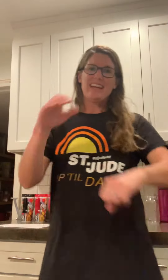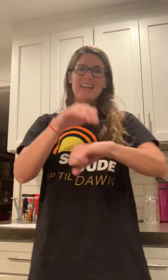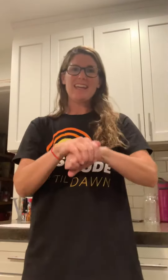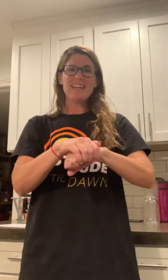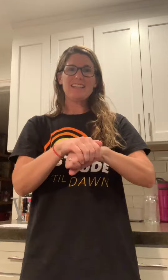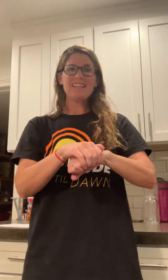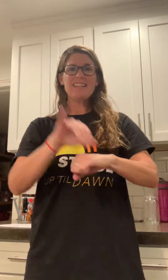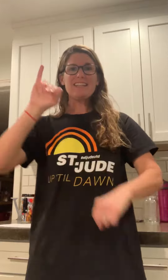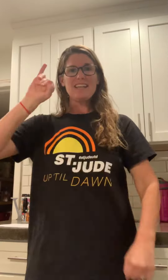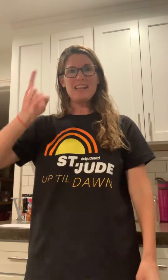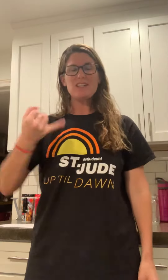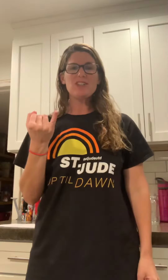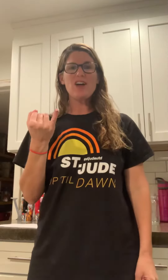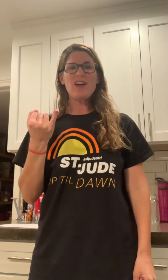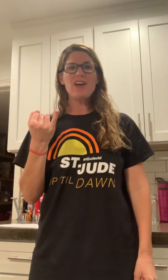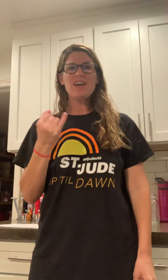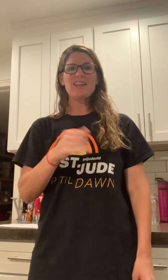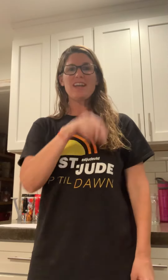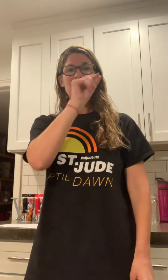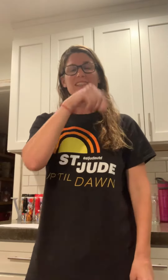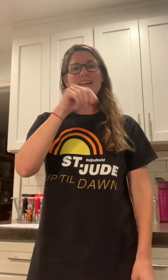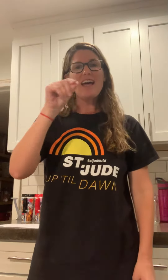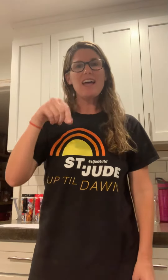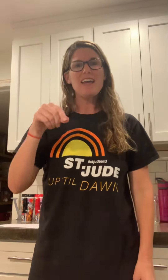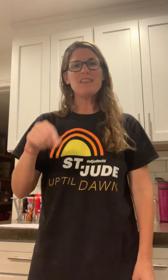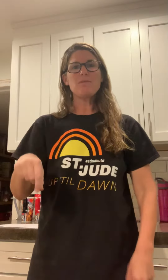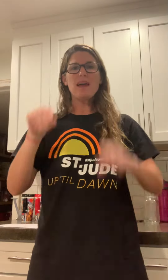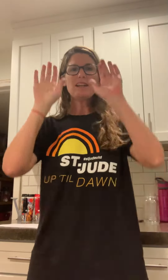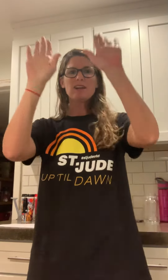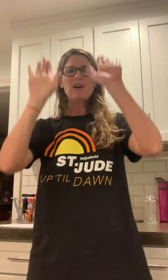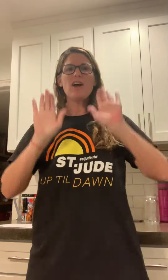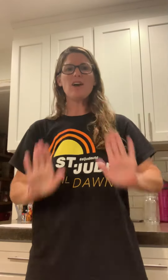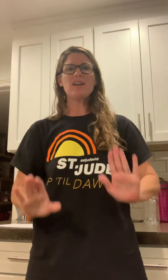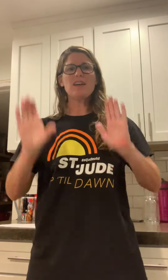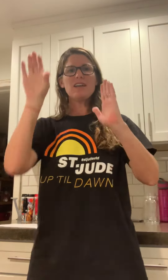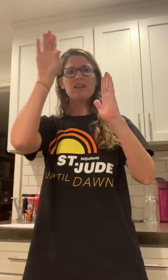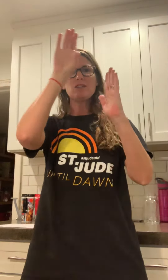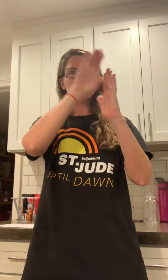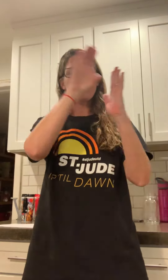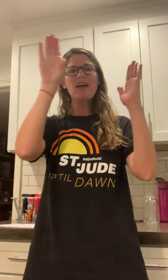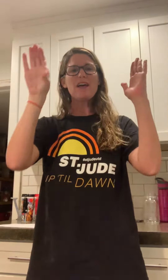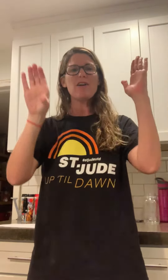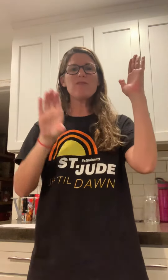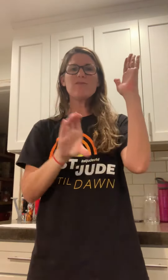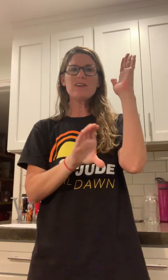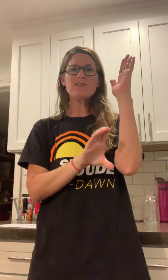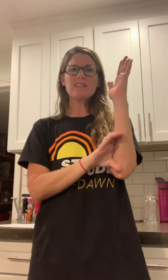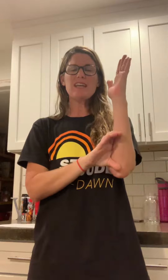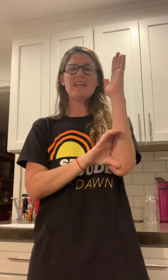English King John Signed the Maticorta in 1215